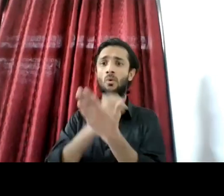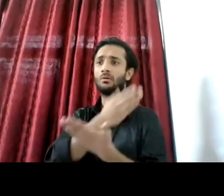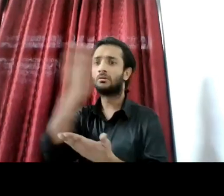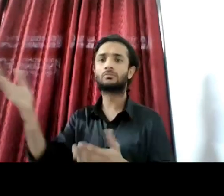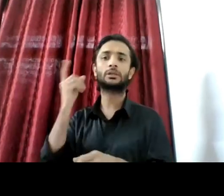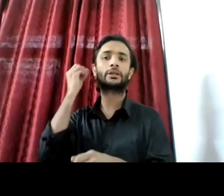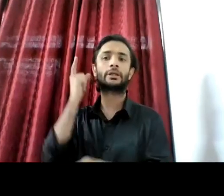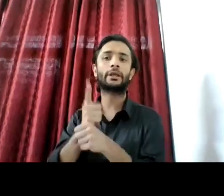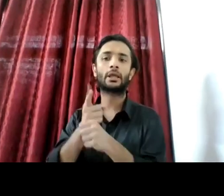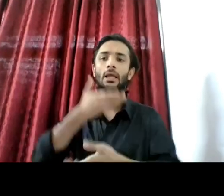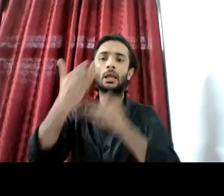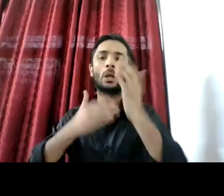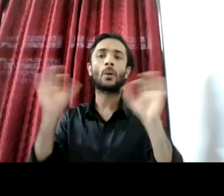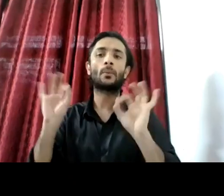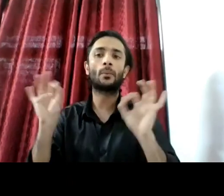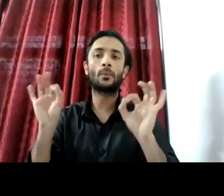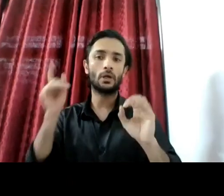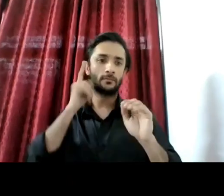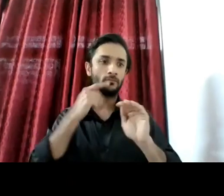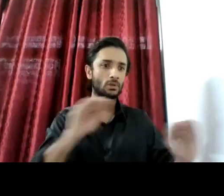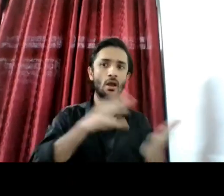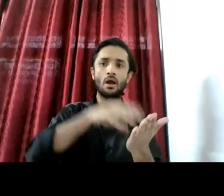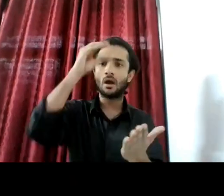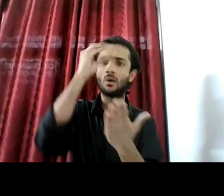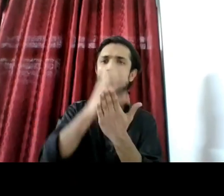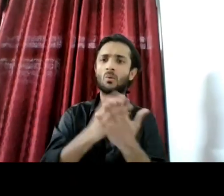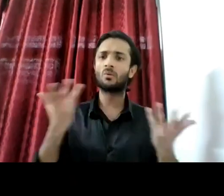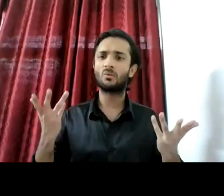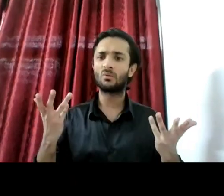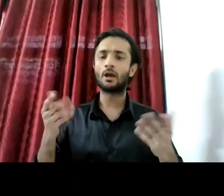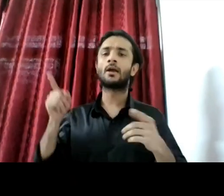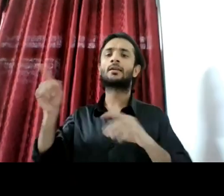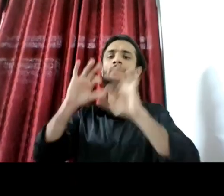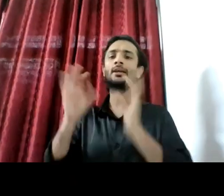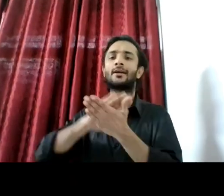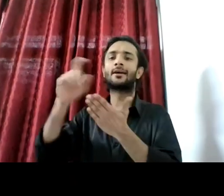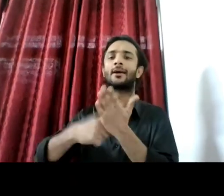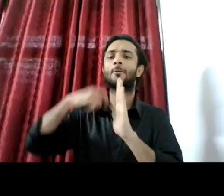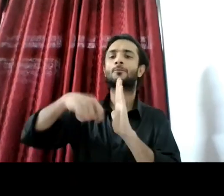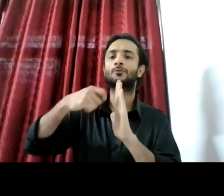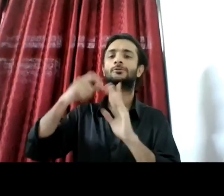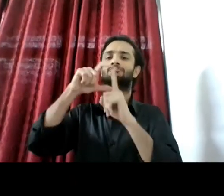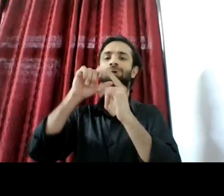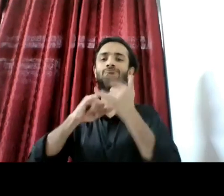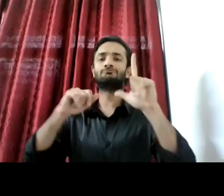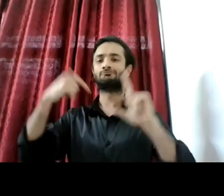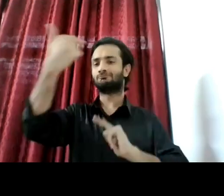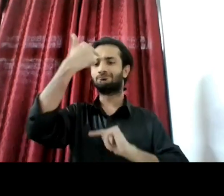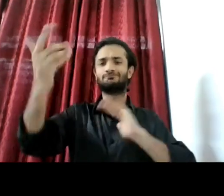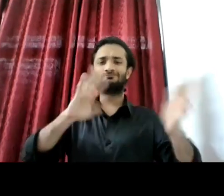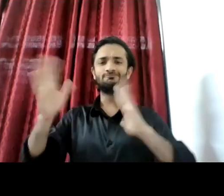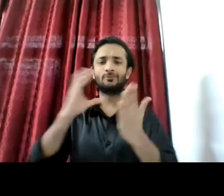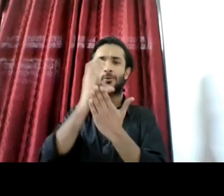see subjects of English, science, mathematics, which probably the teachers are not able to teach in the class. So in